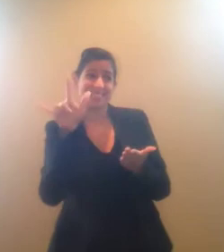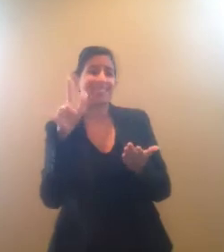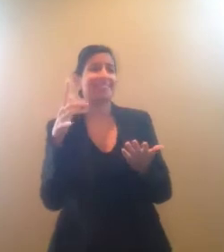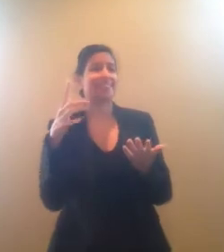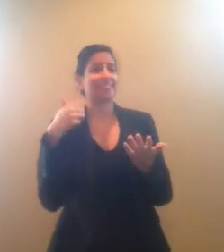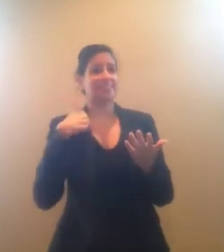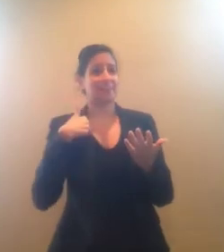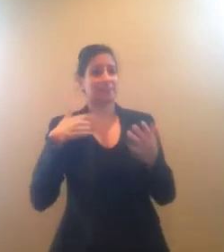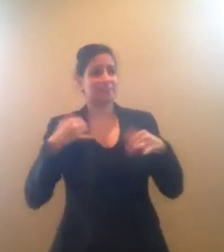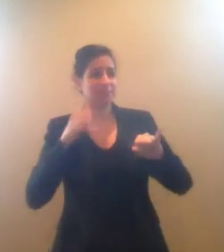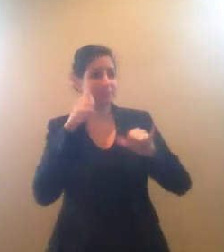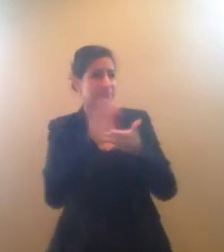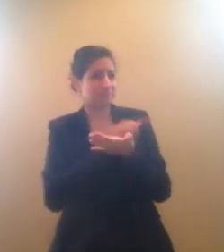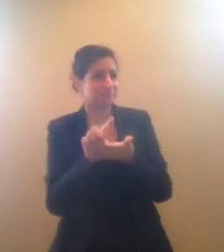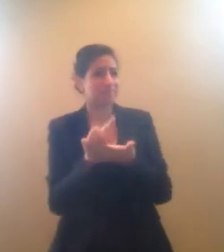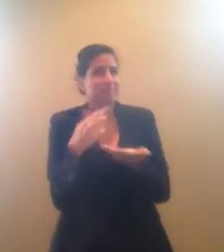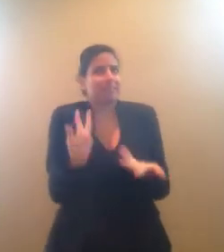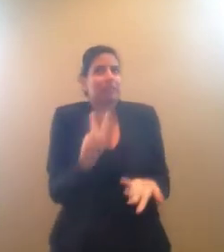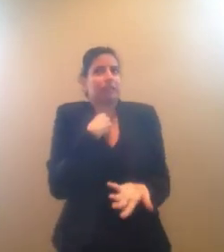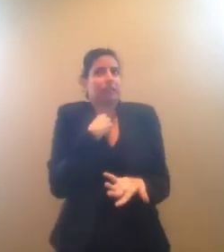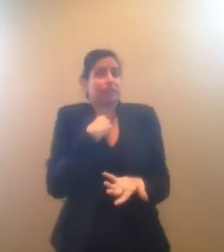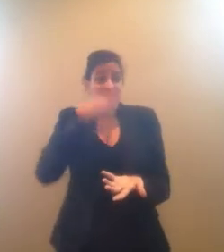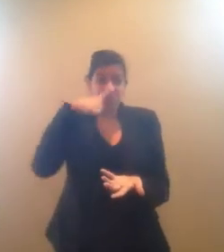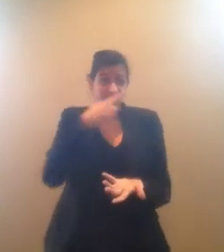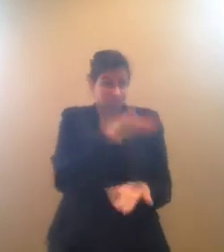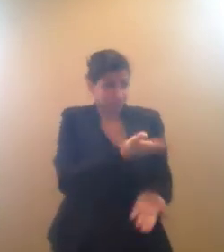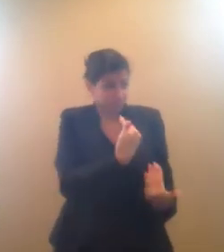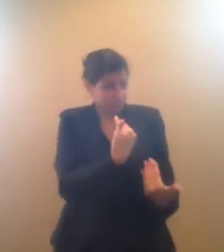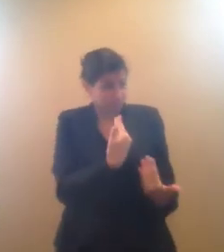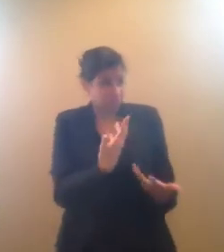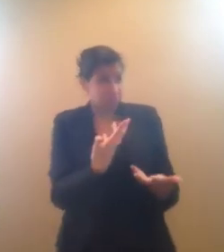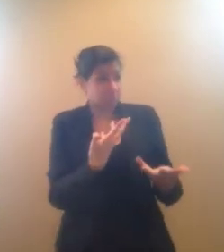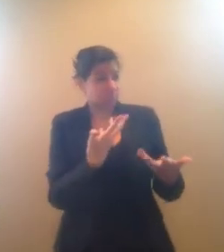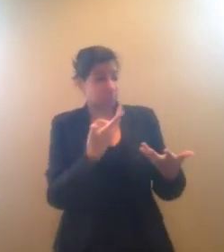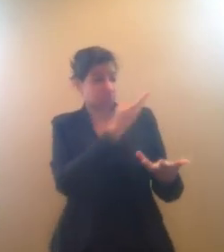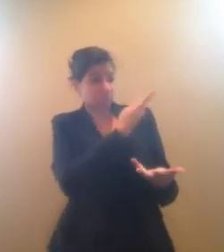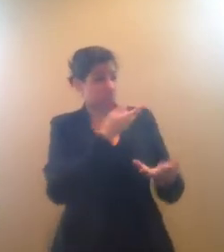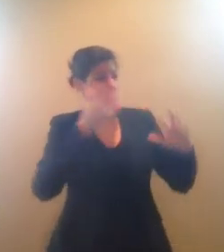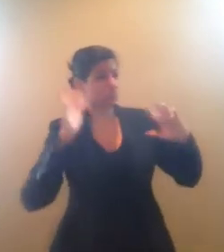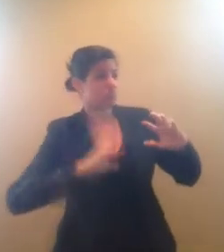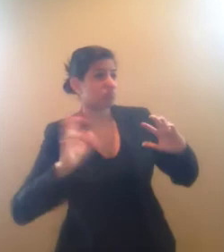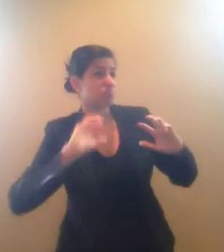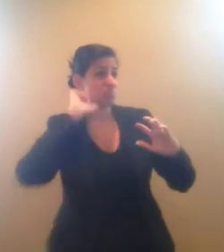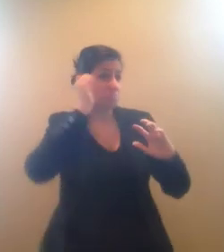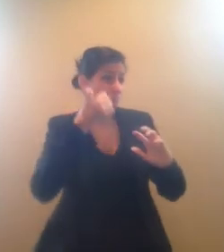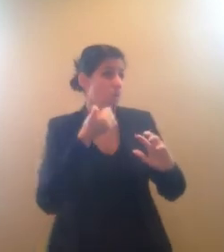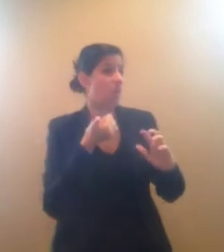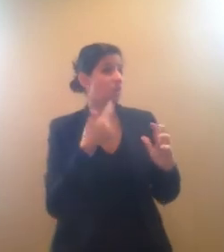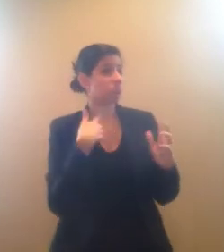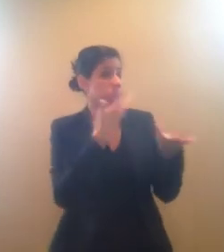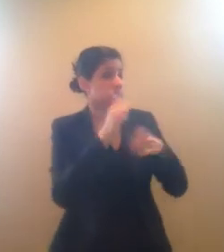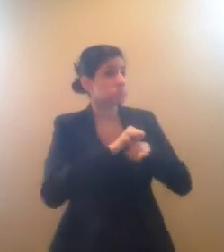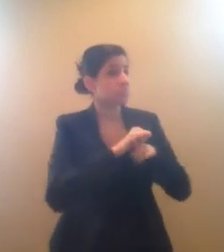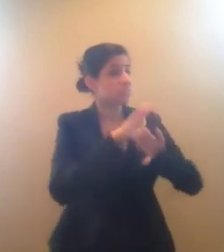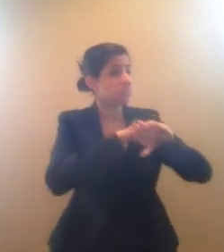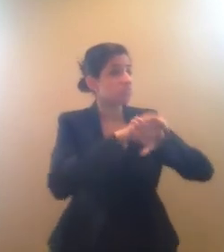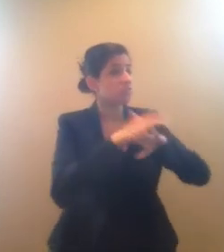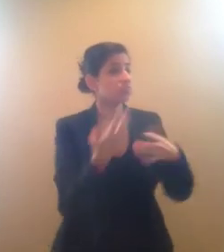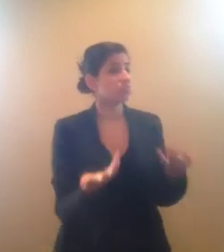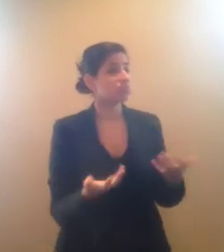Would you like to come have lunch tomorrow? And you can practice your English, because he told me, I was trying to ask him questions about himself. And so